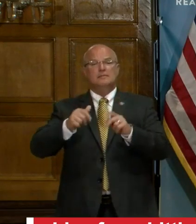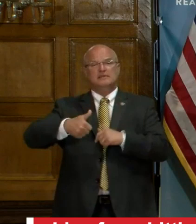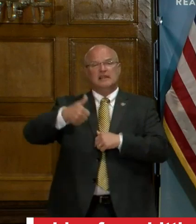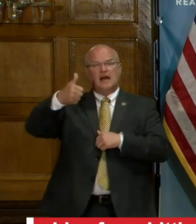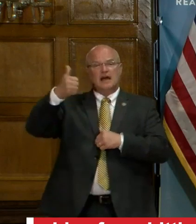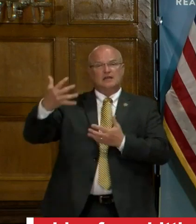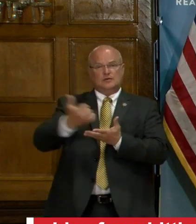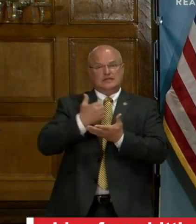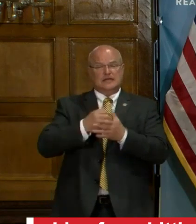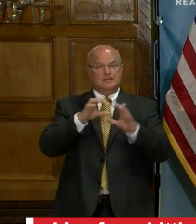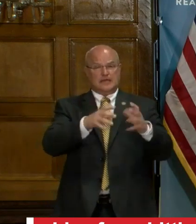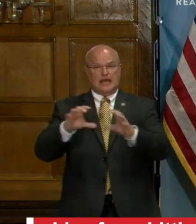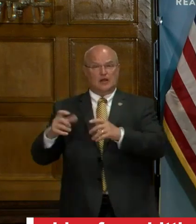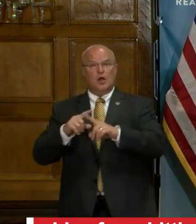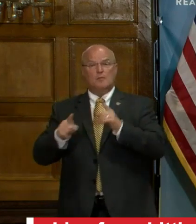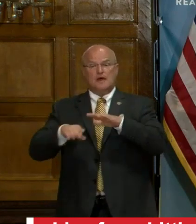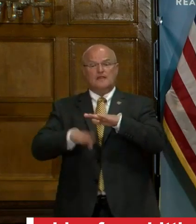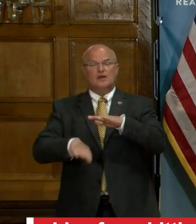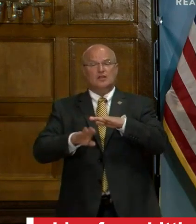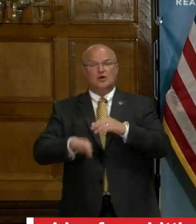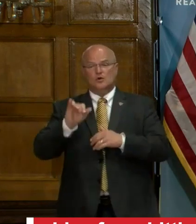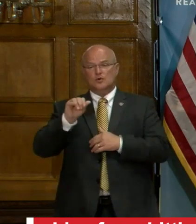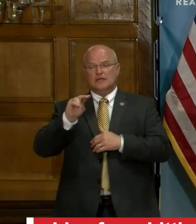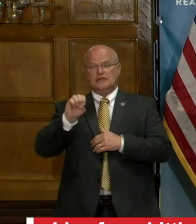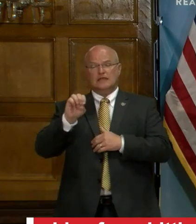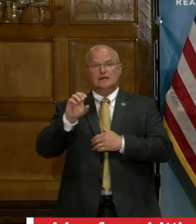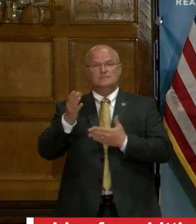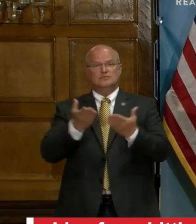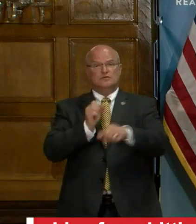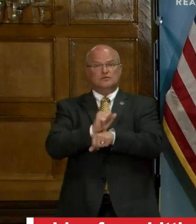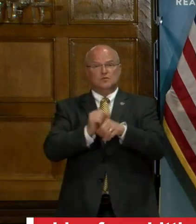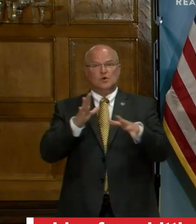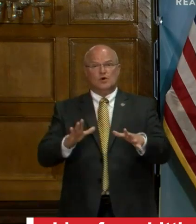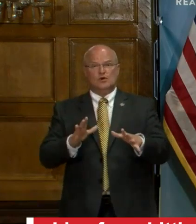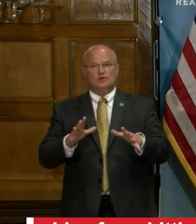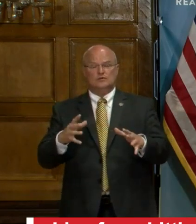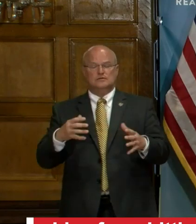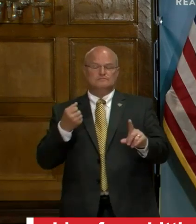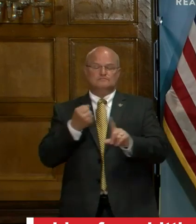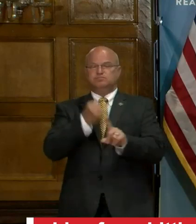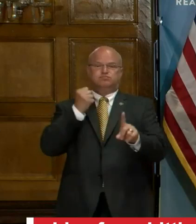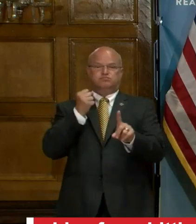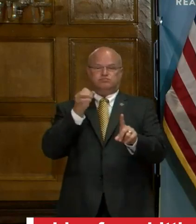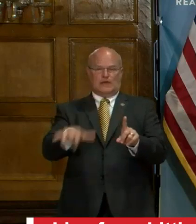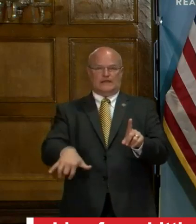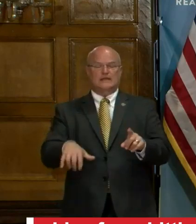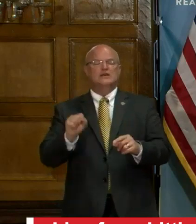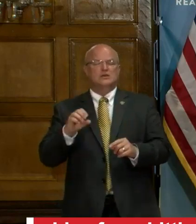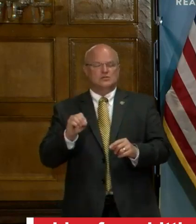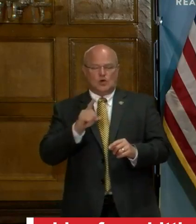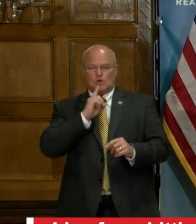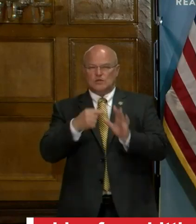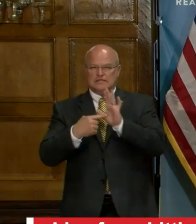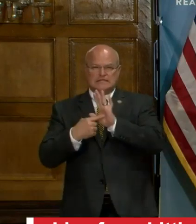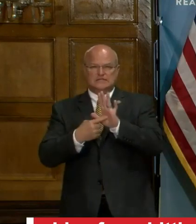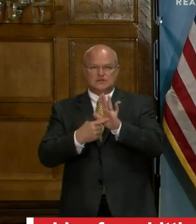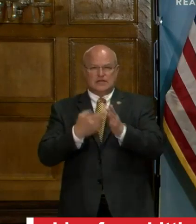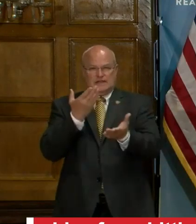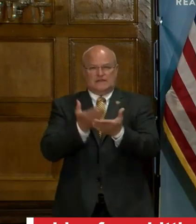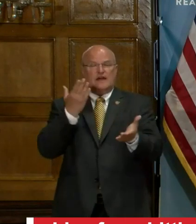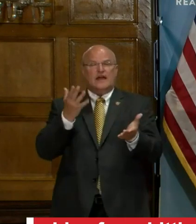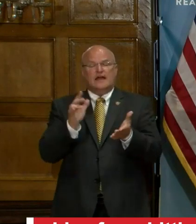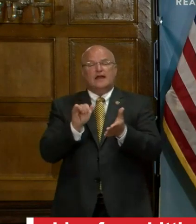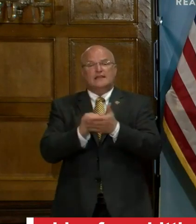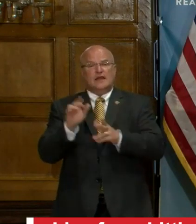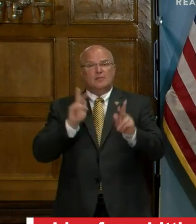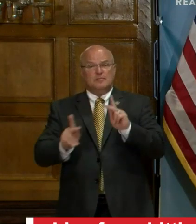income categories. But it is the low income service workers are being so adversely impacted. And it just illustrates the fact